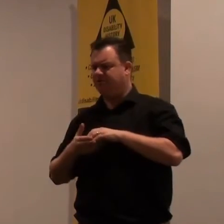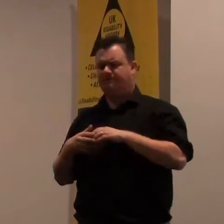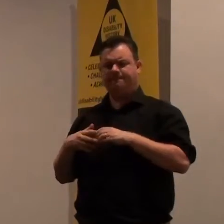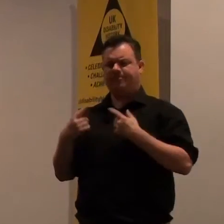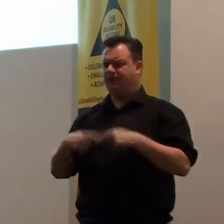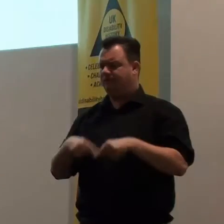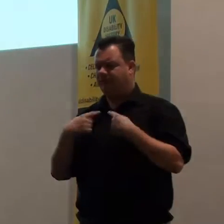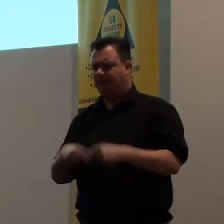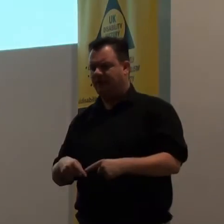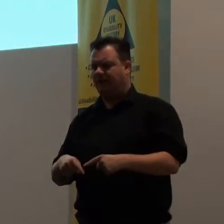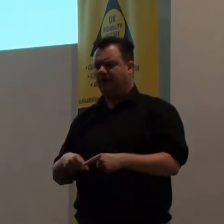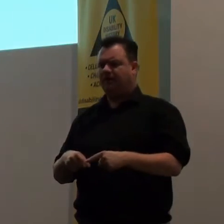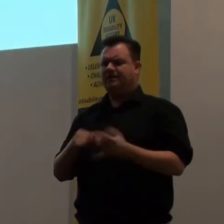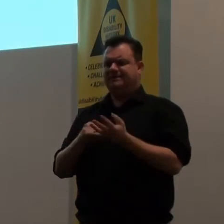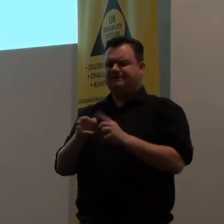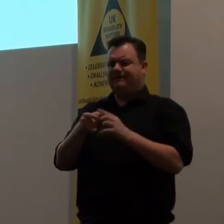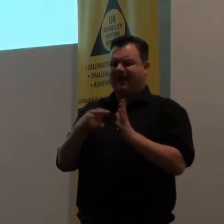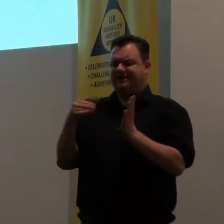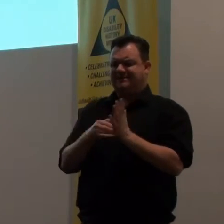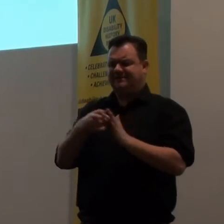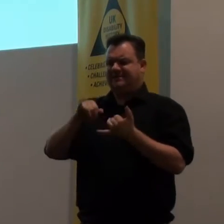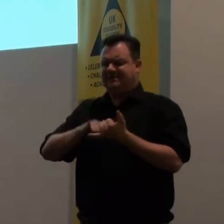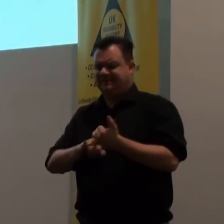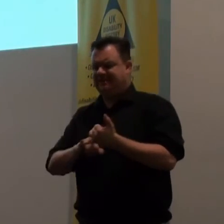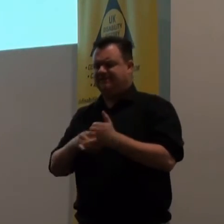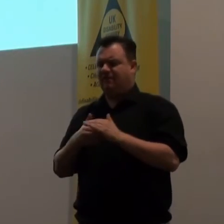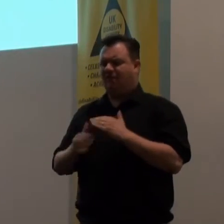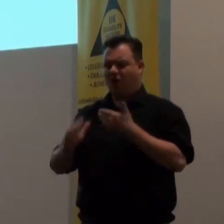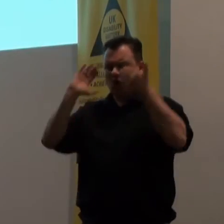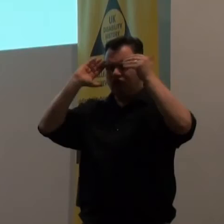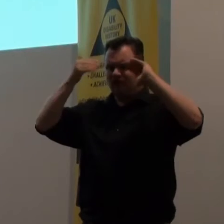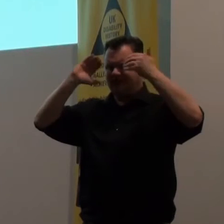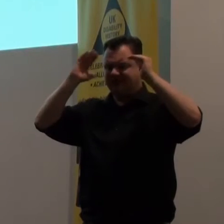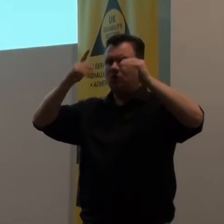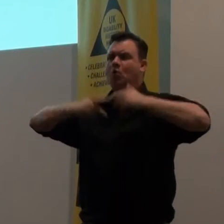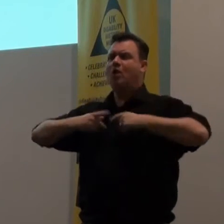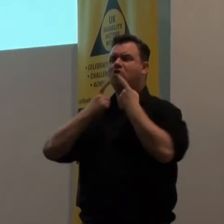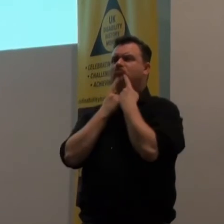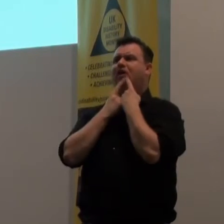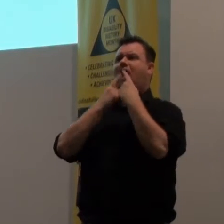the spazzies, the mongs and the crazies, we cry out for words of freedom.